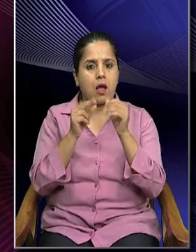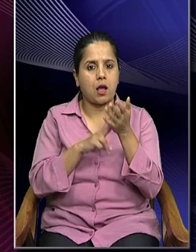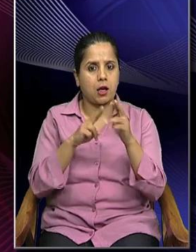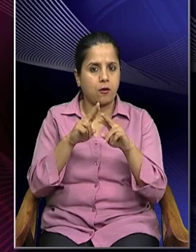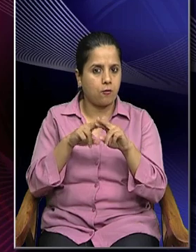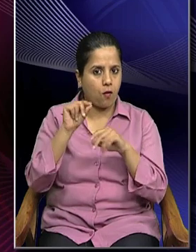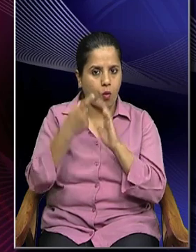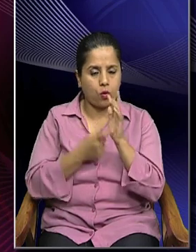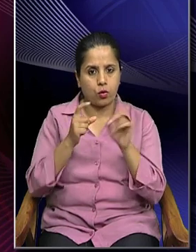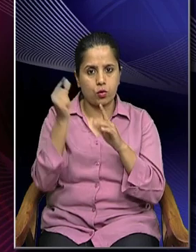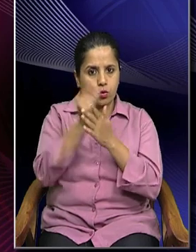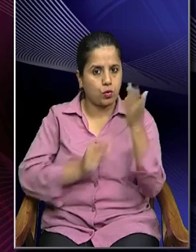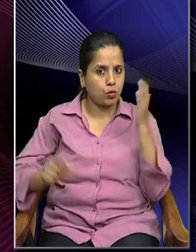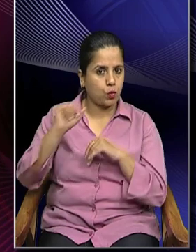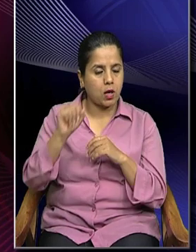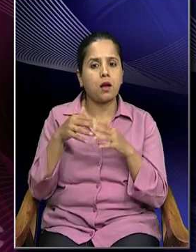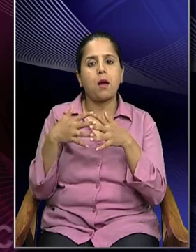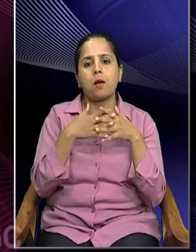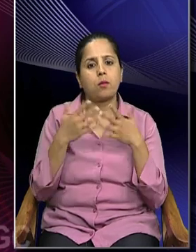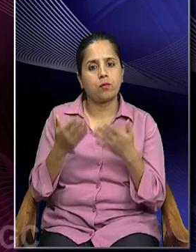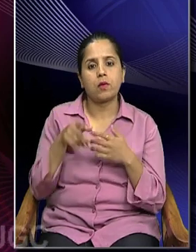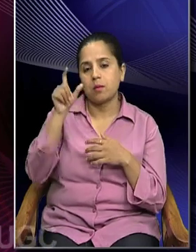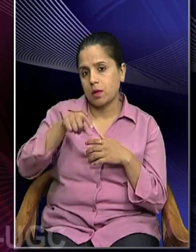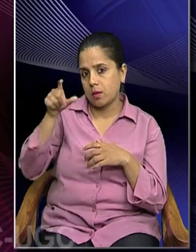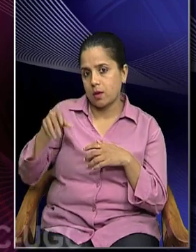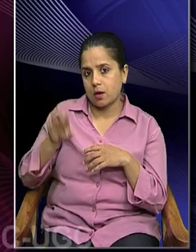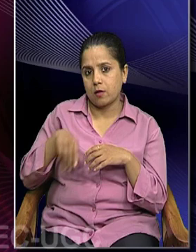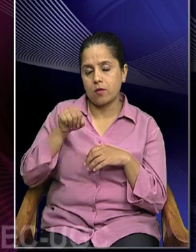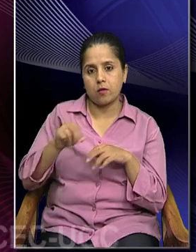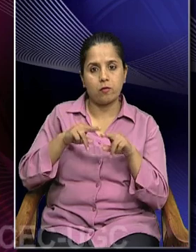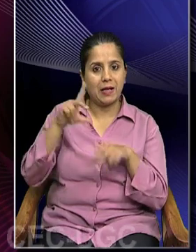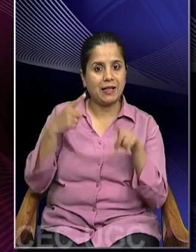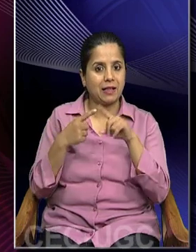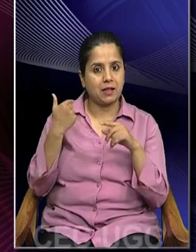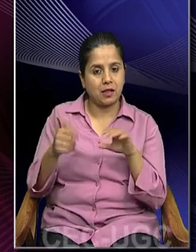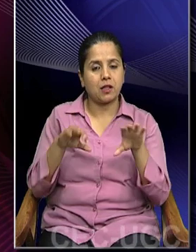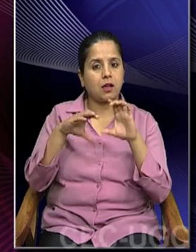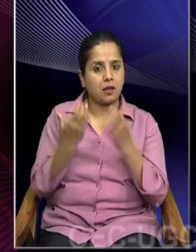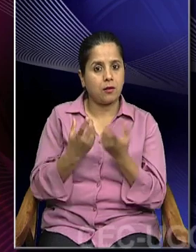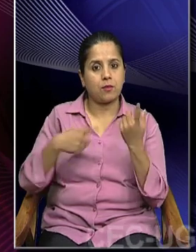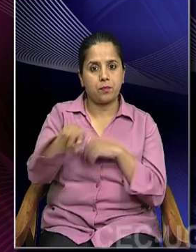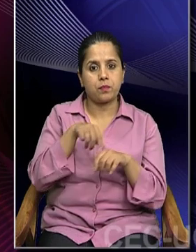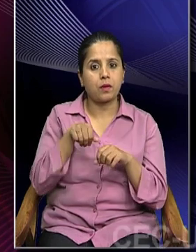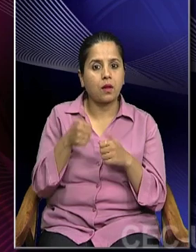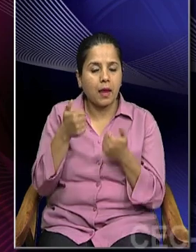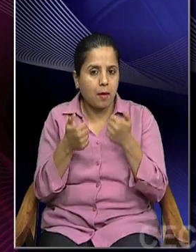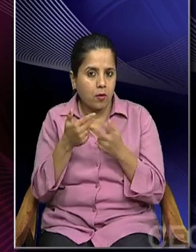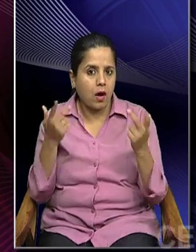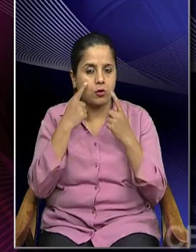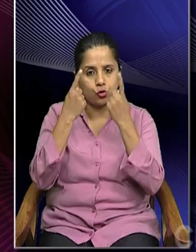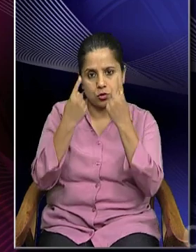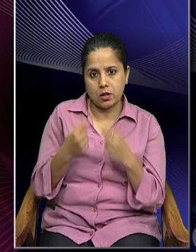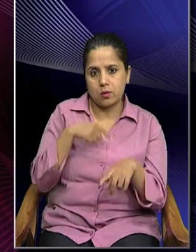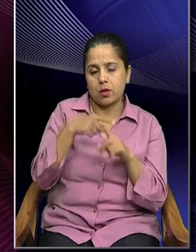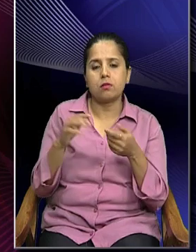USA. The Stanford employs the flipped classrooms, gamified assessments